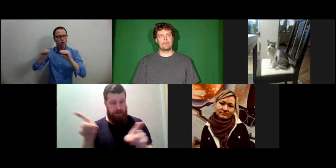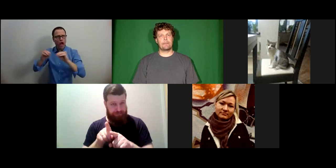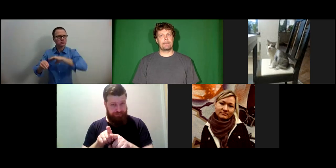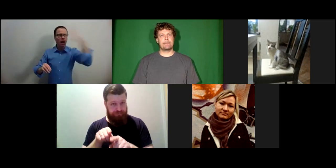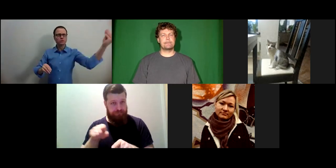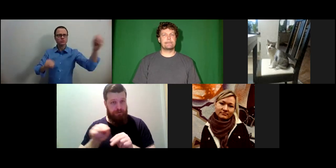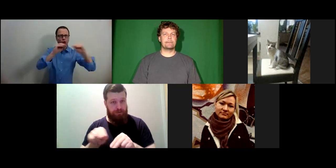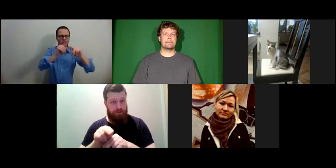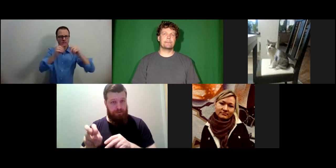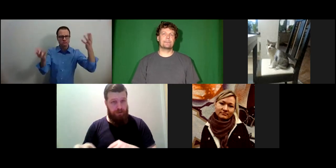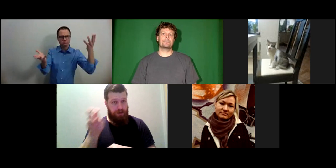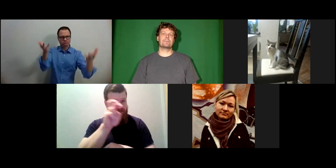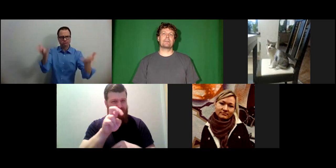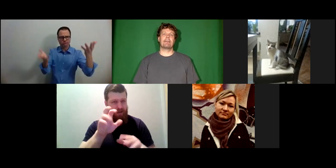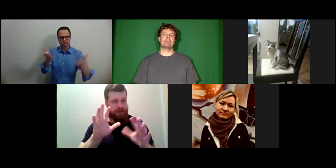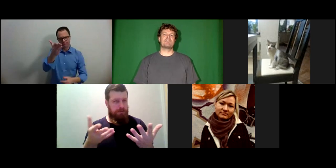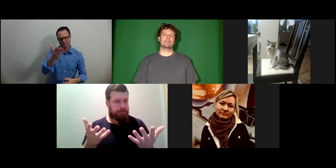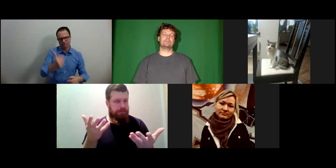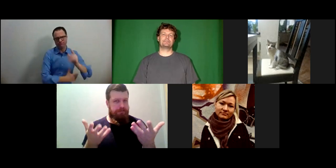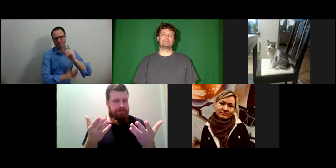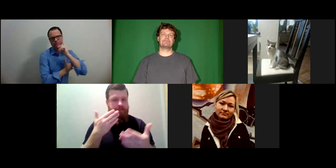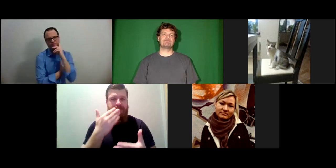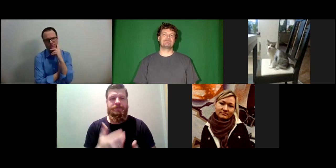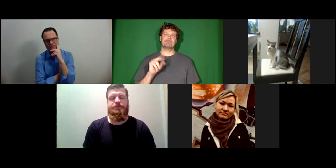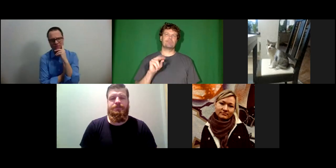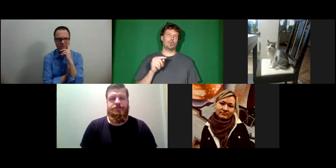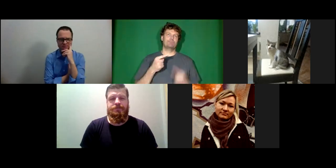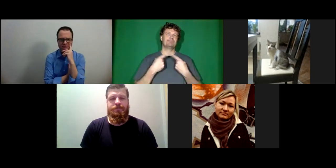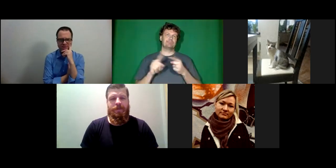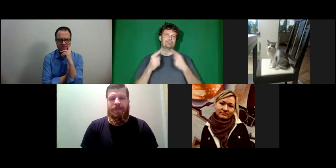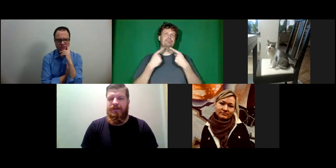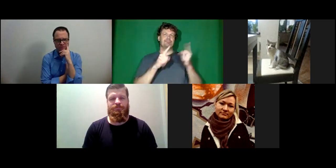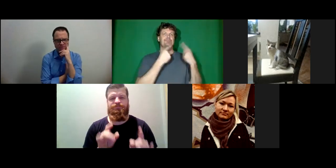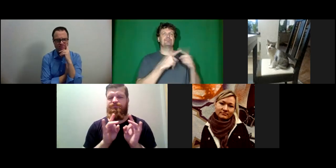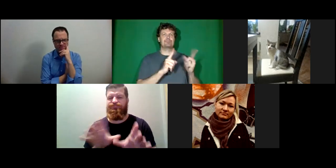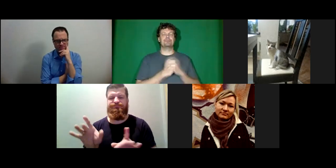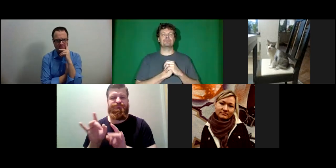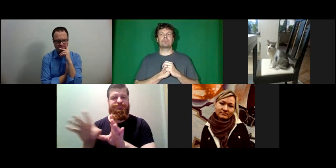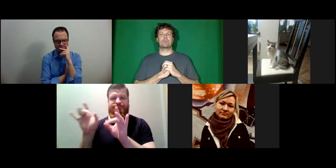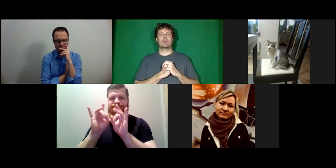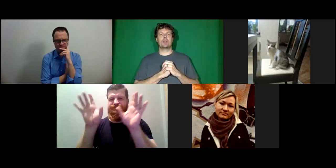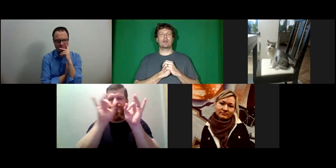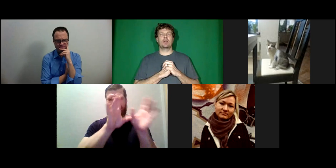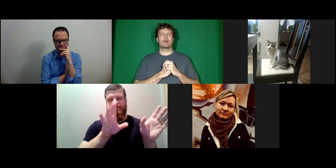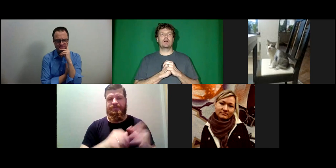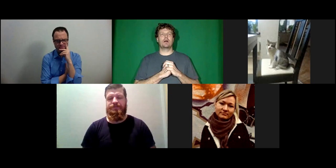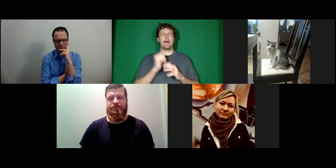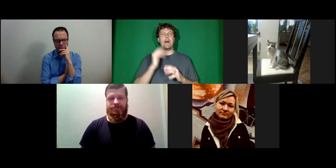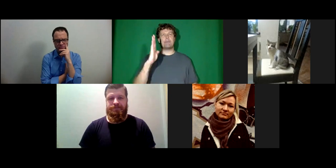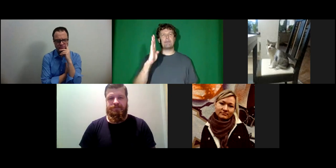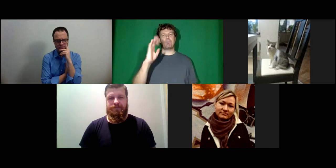And did you meet similar coaches outside of former Yugoslavia?